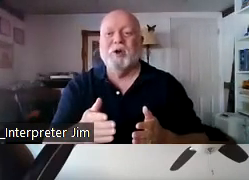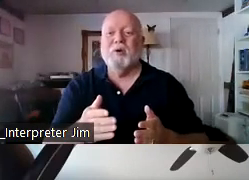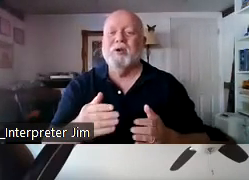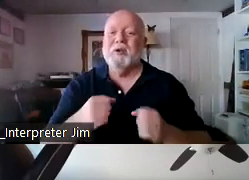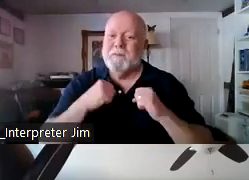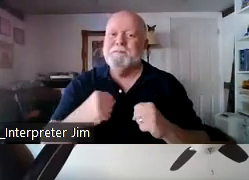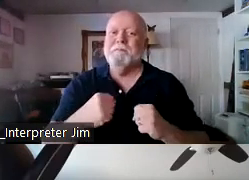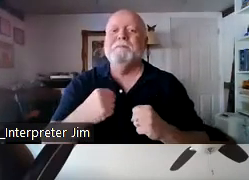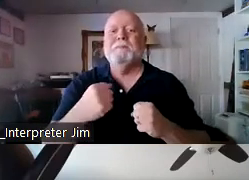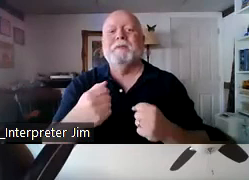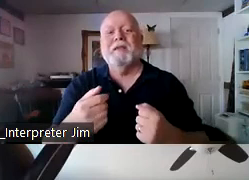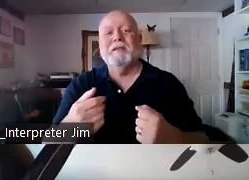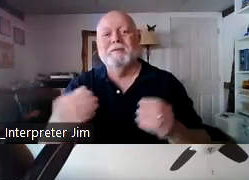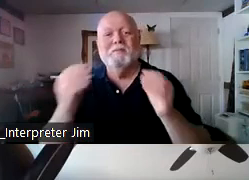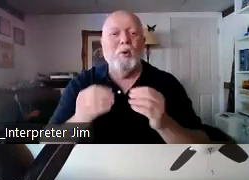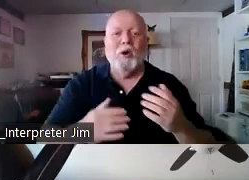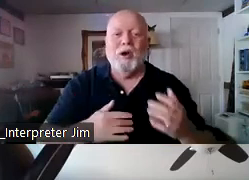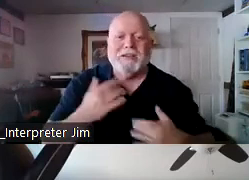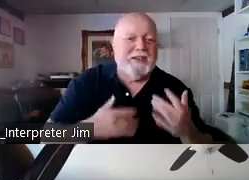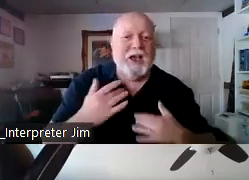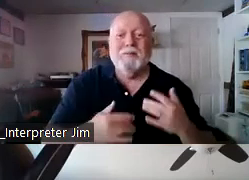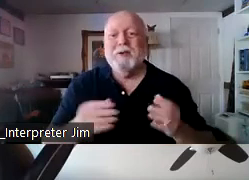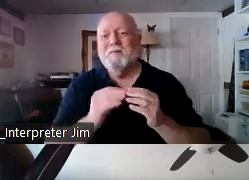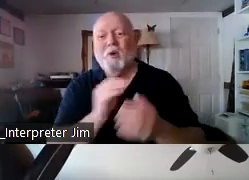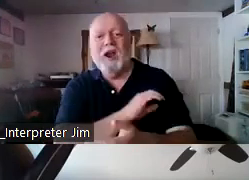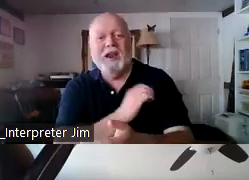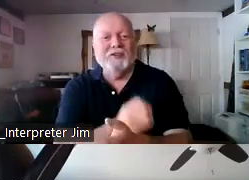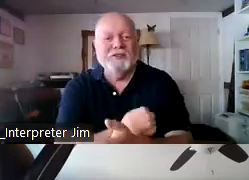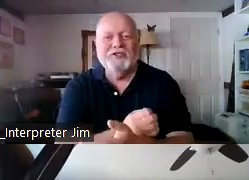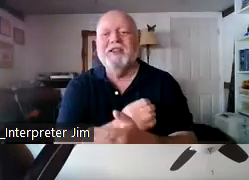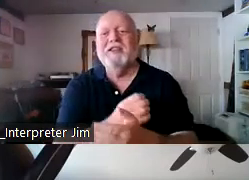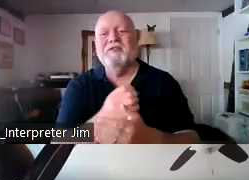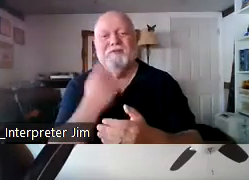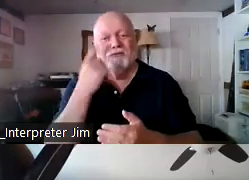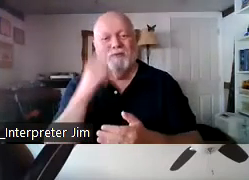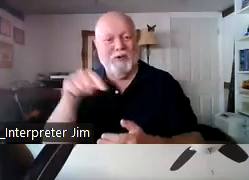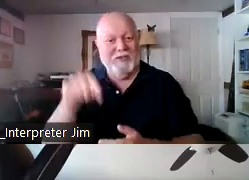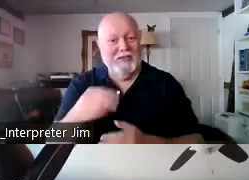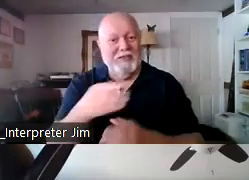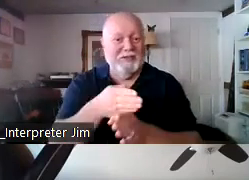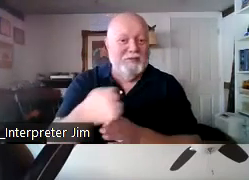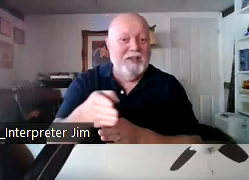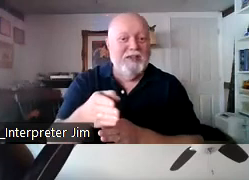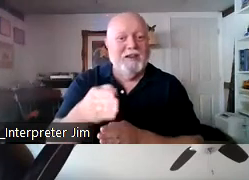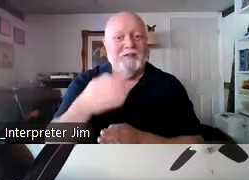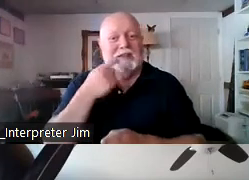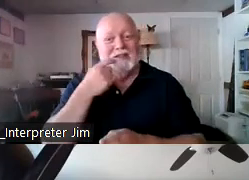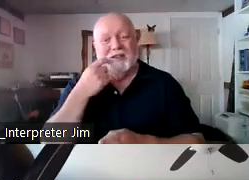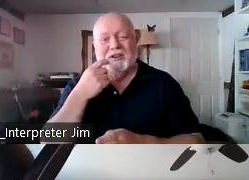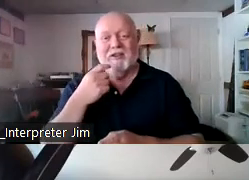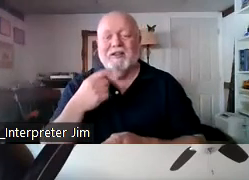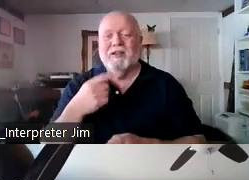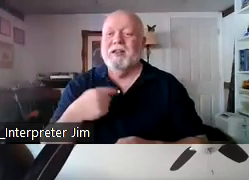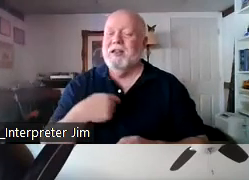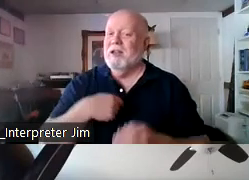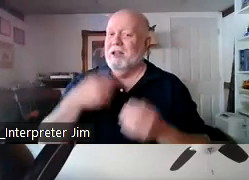and bring more excitement, bring more energy to this field of addiction. And I agree